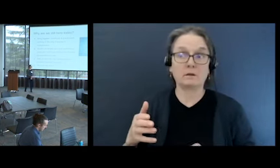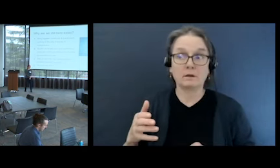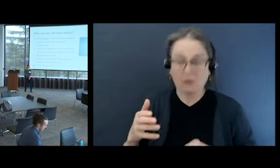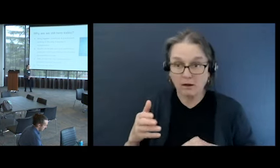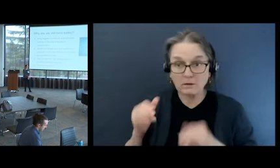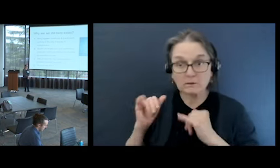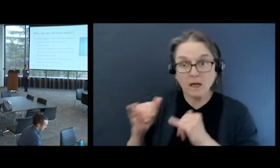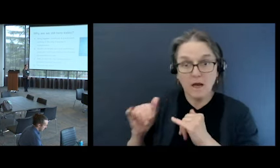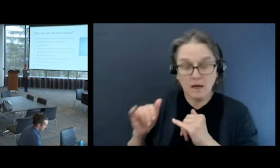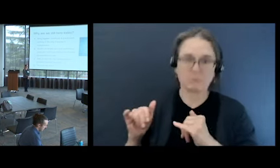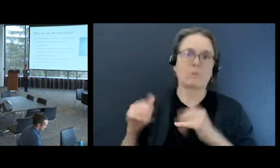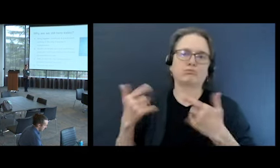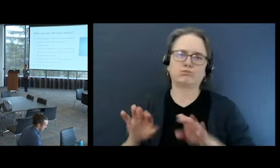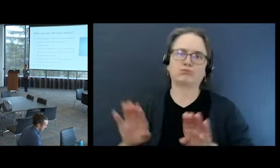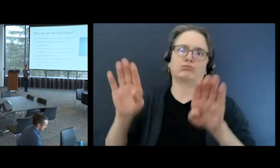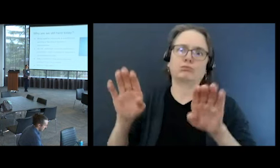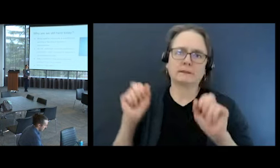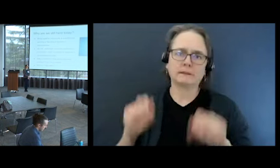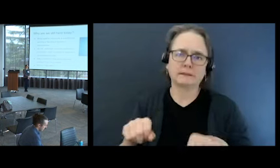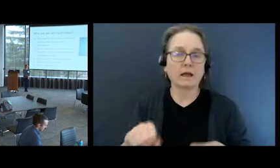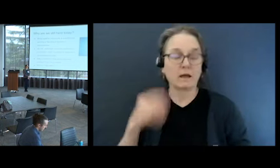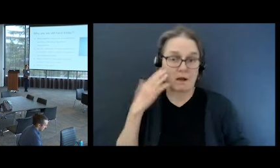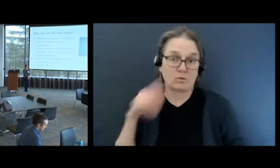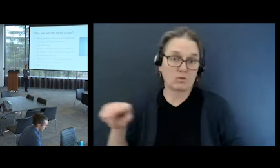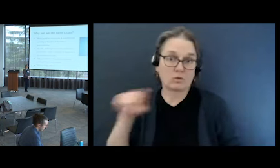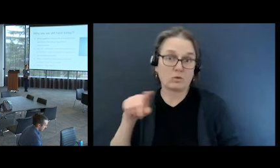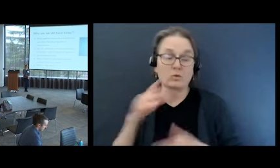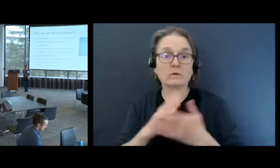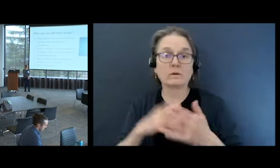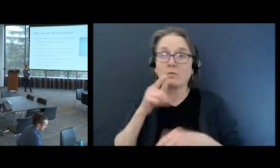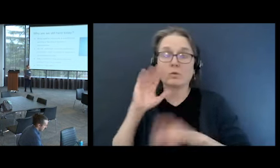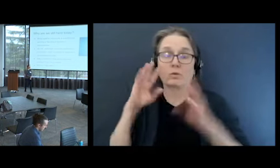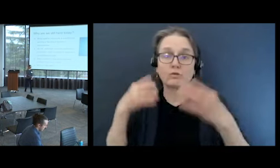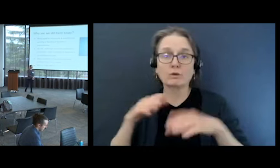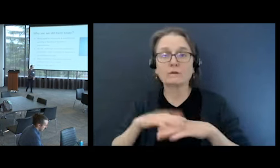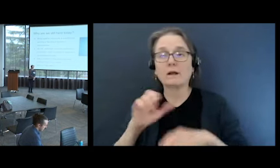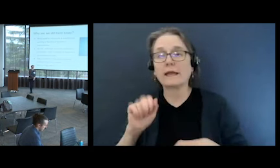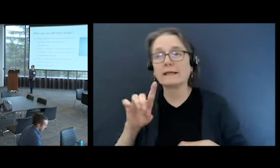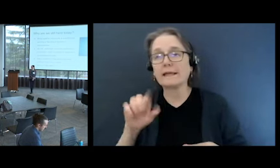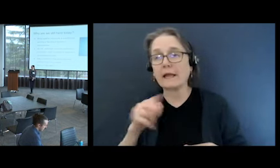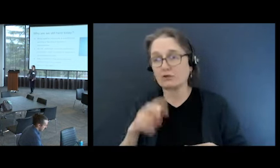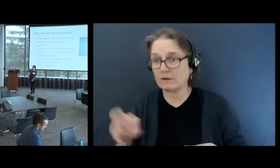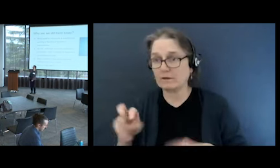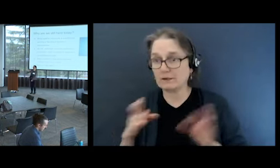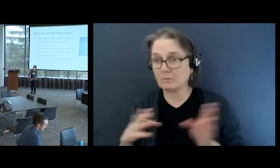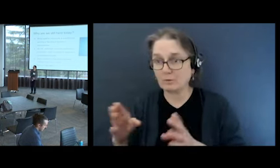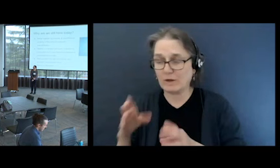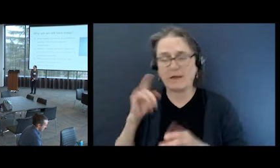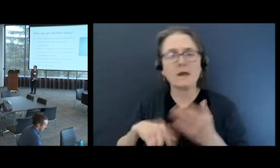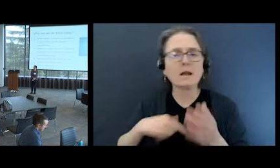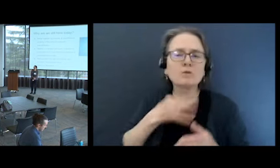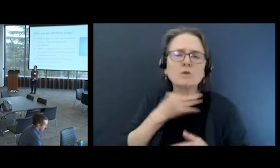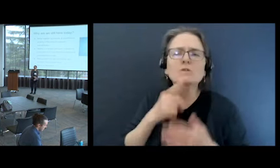like what's a theme that might come up from other people introducing themselves. Do you want to?